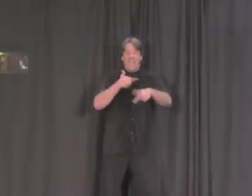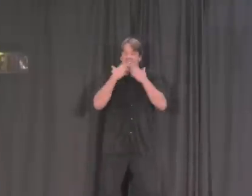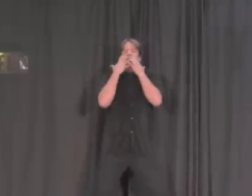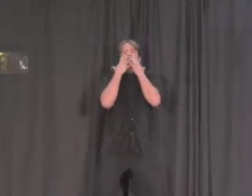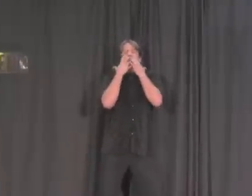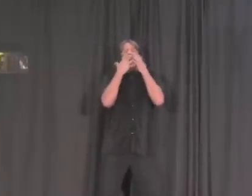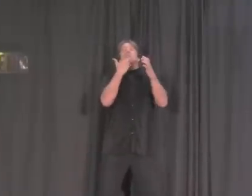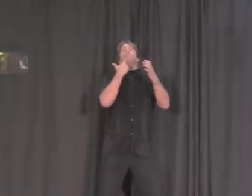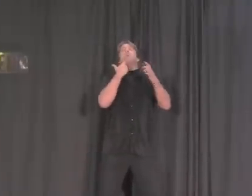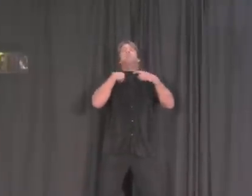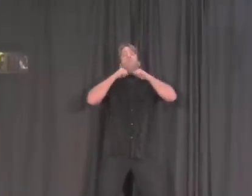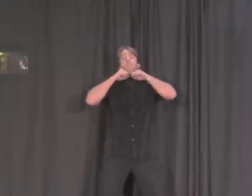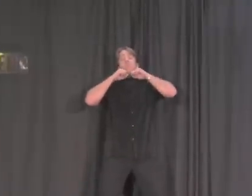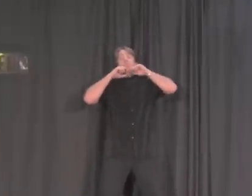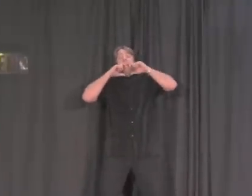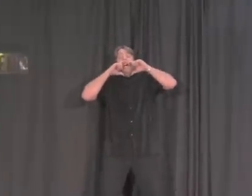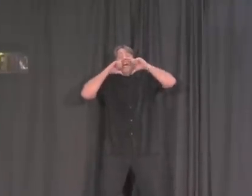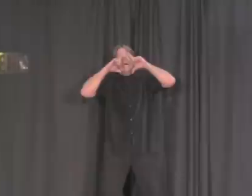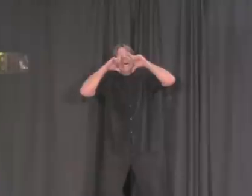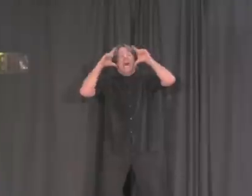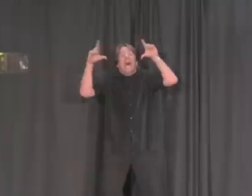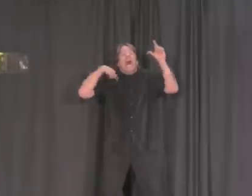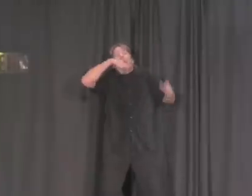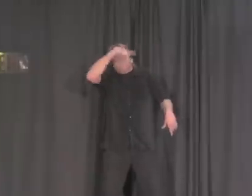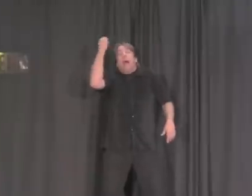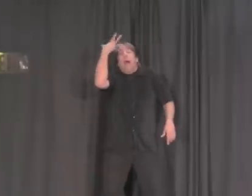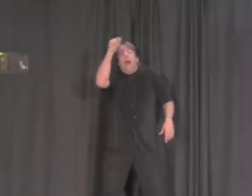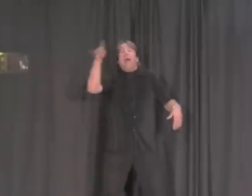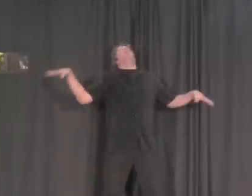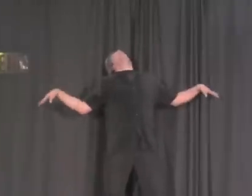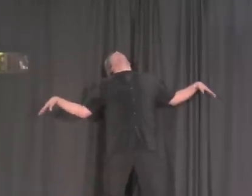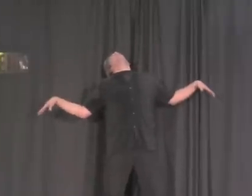The third time I screamed so loud, I went red and blacked out.